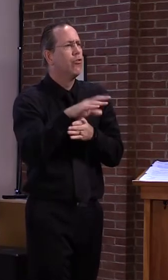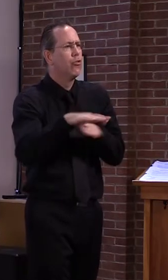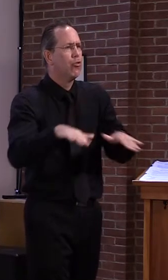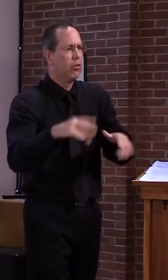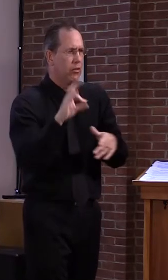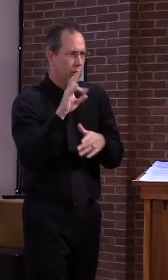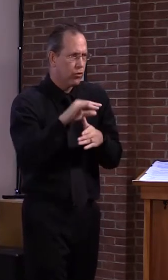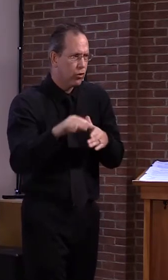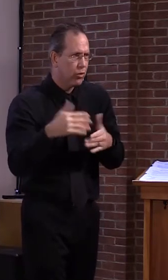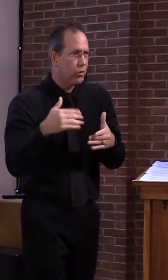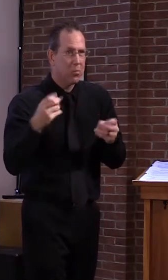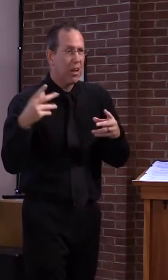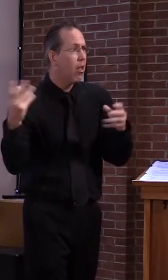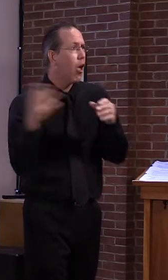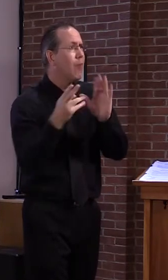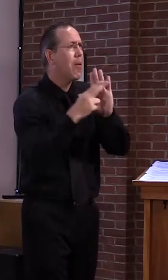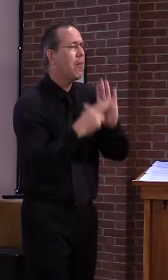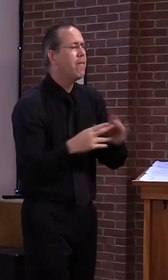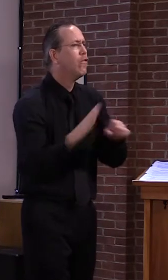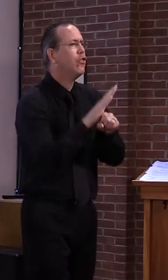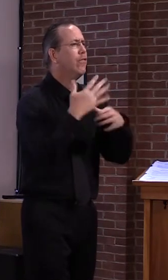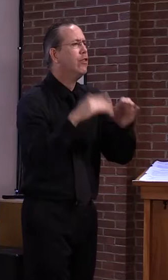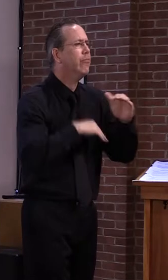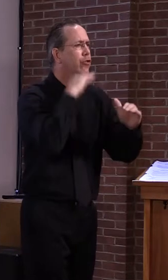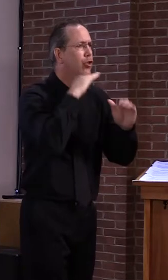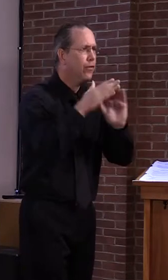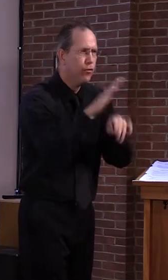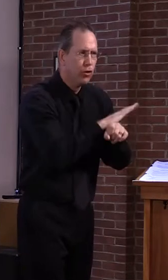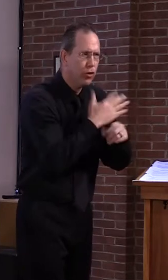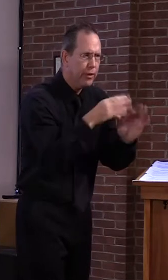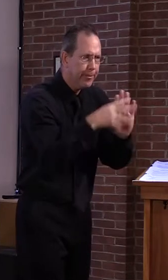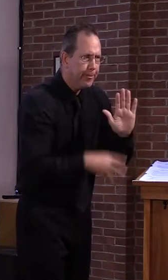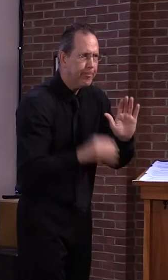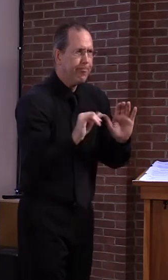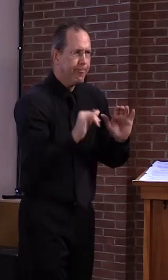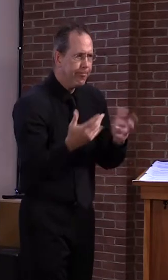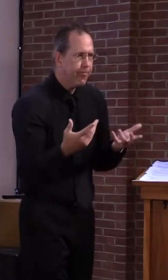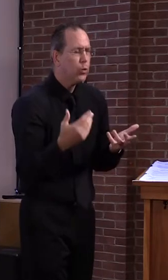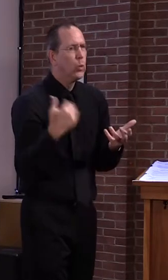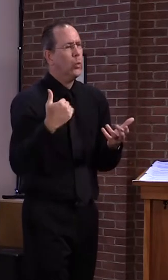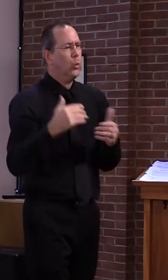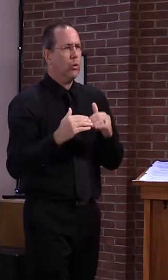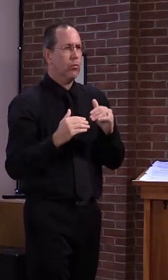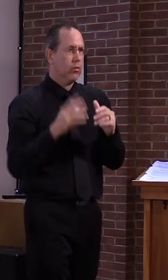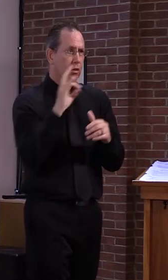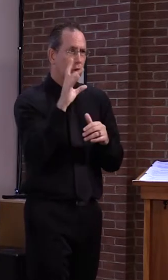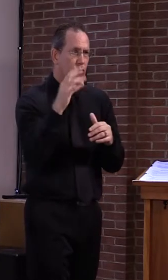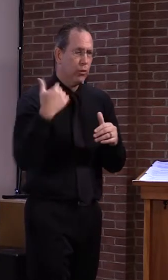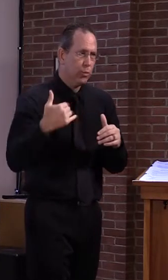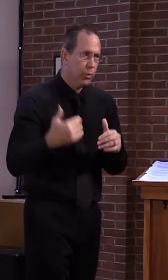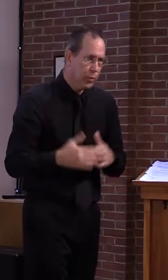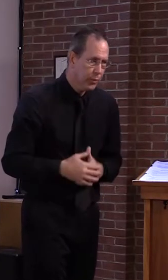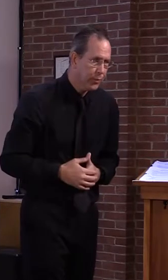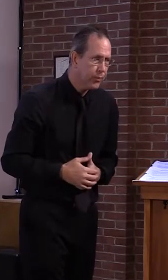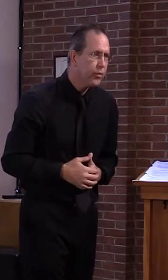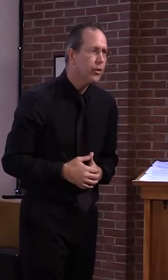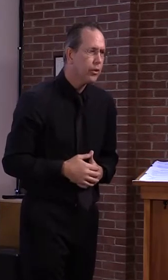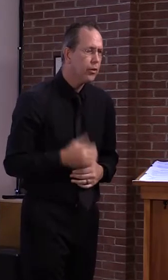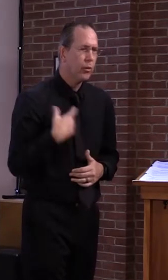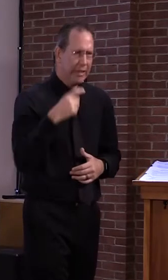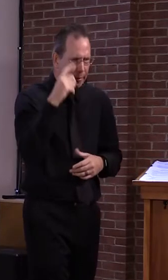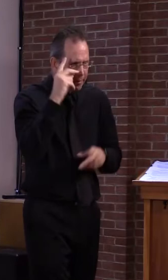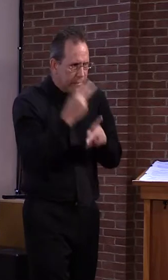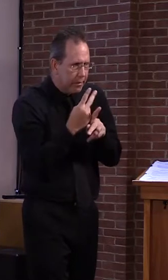We highlight this both to show that there is great need that this provider has filled and also to acknowledge that there is